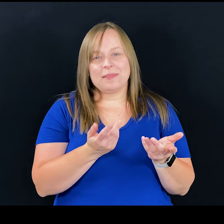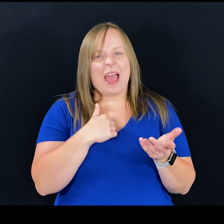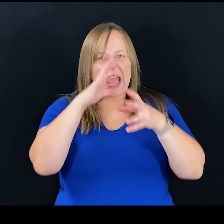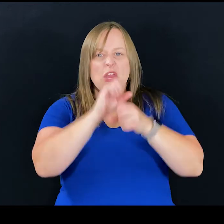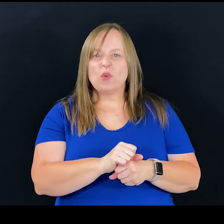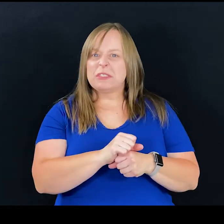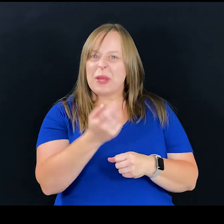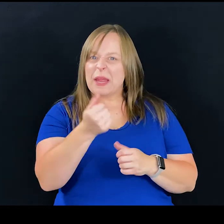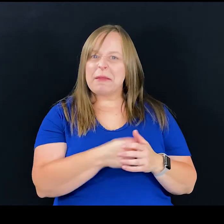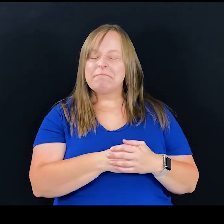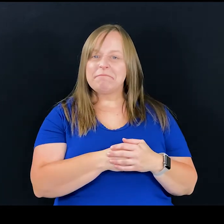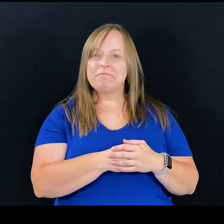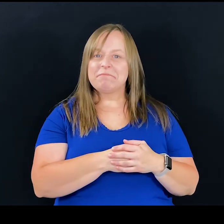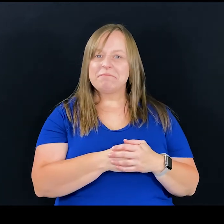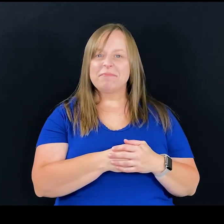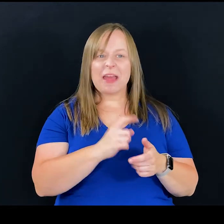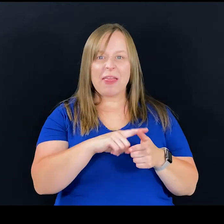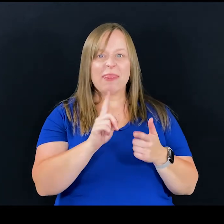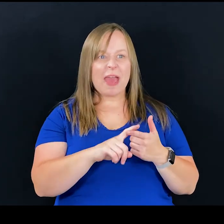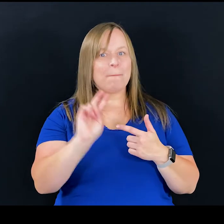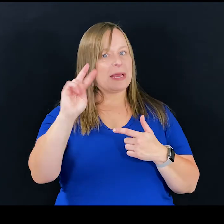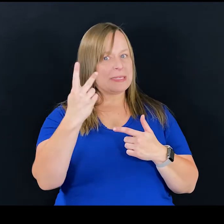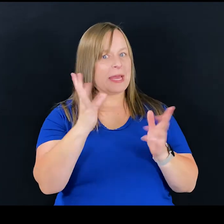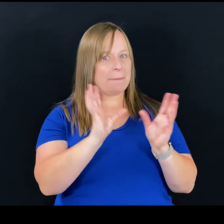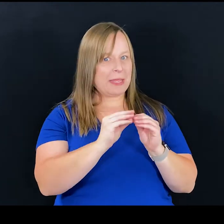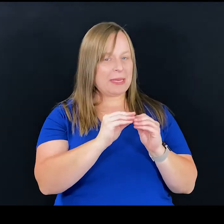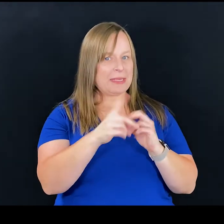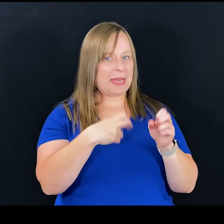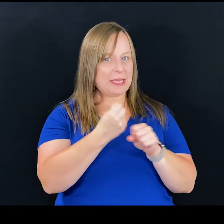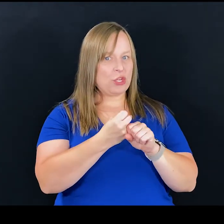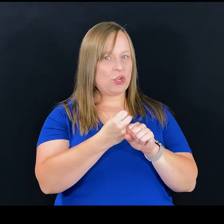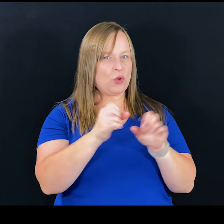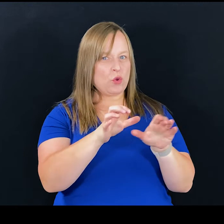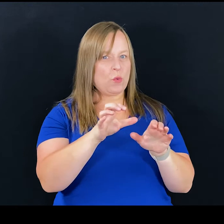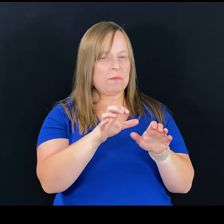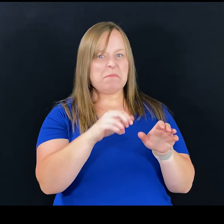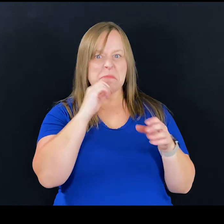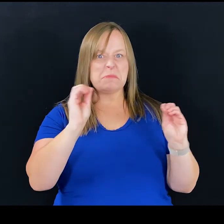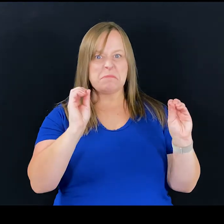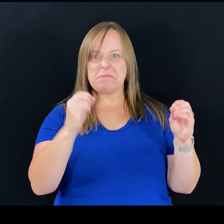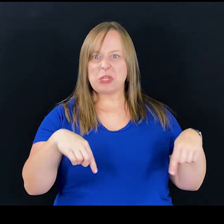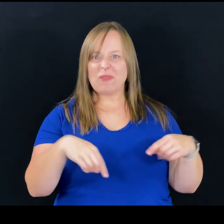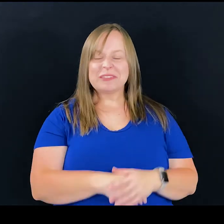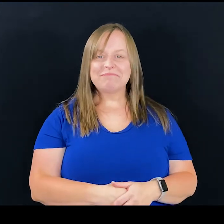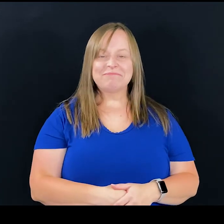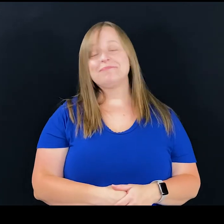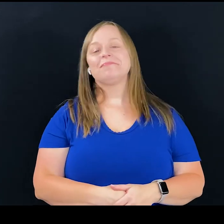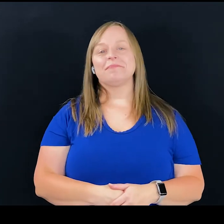but I got used to it a little bit. And then my second year of doing it, I was not